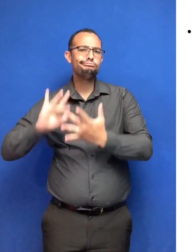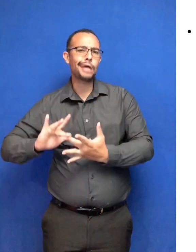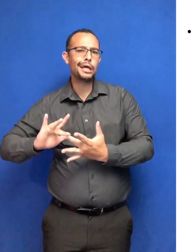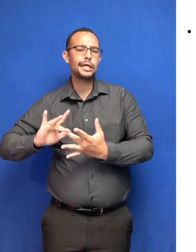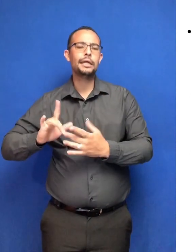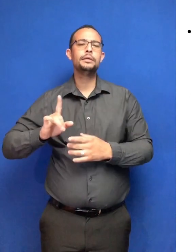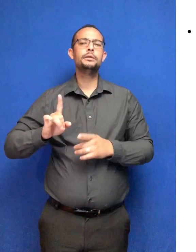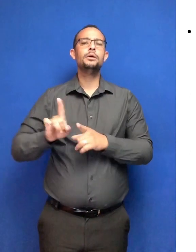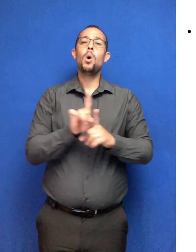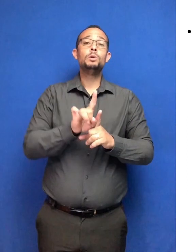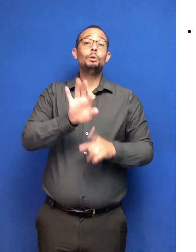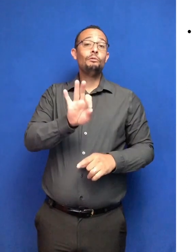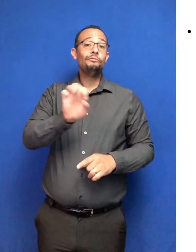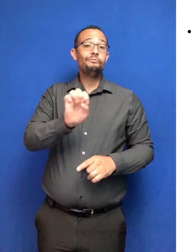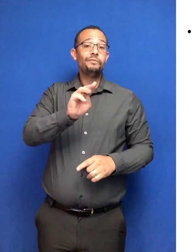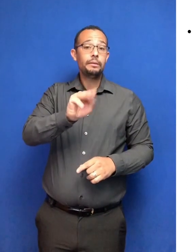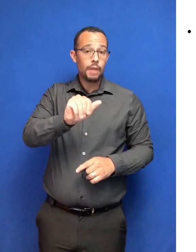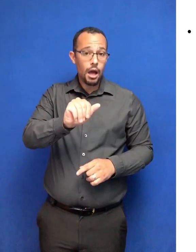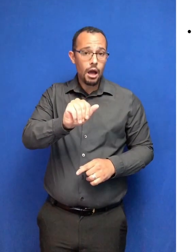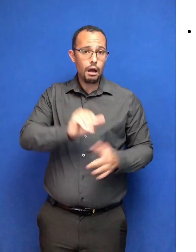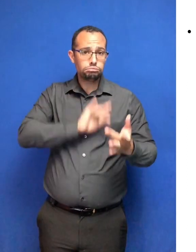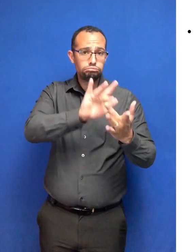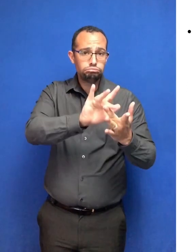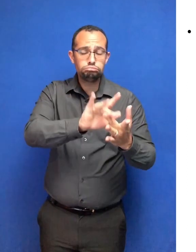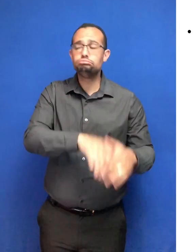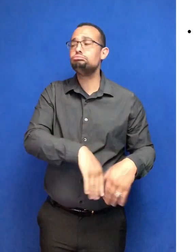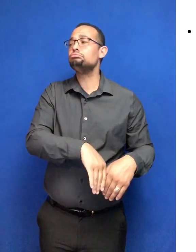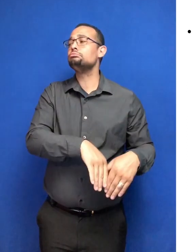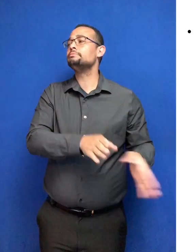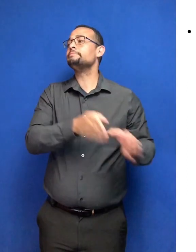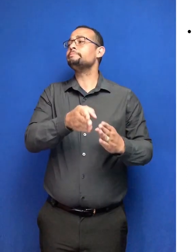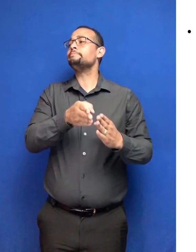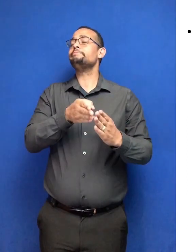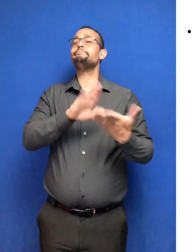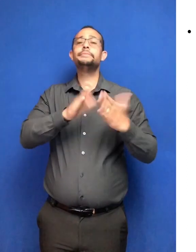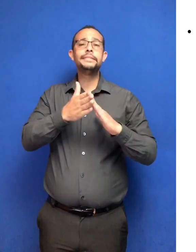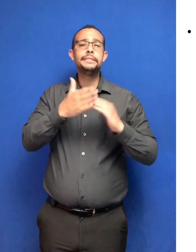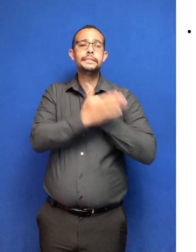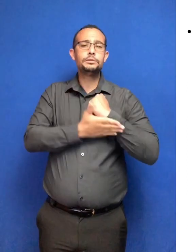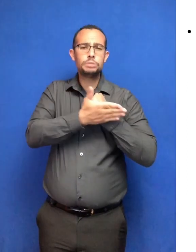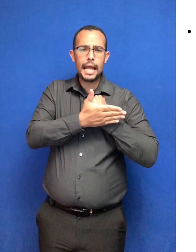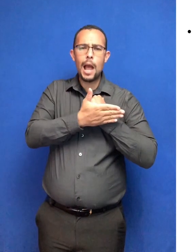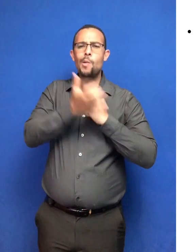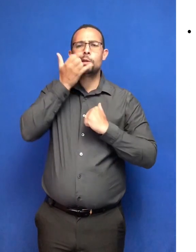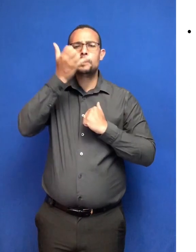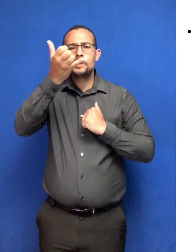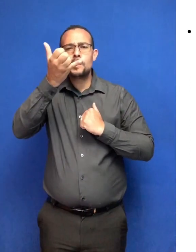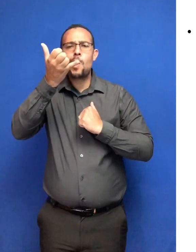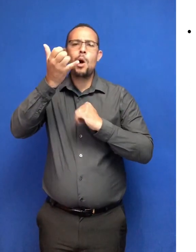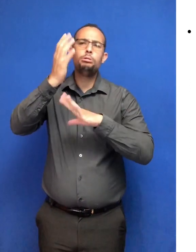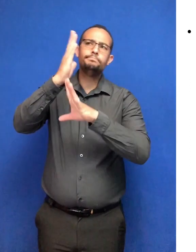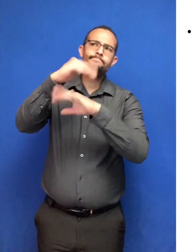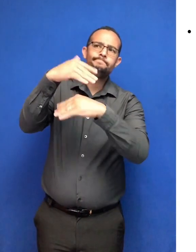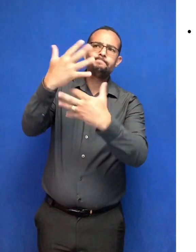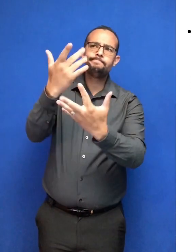inspections. Additionally, you can reach out to your local city or county and find out some information